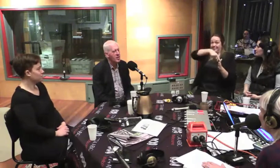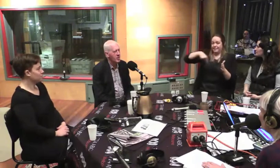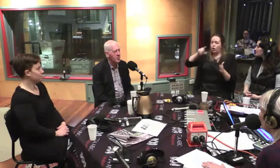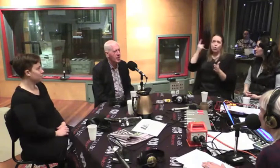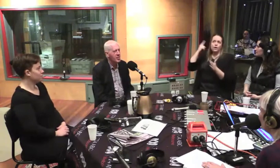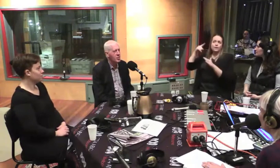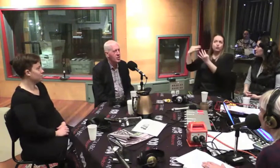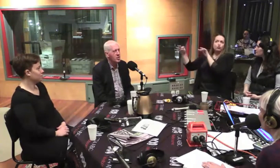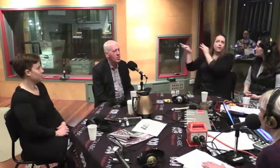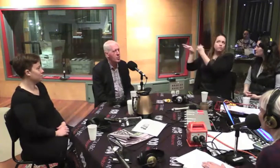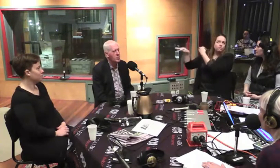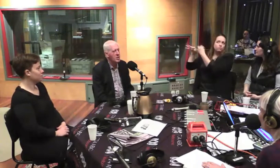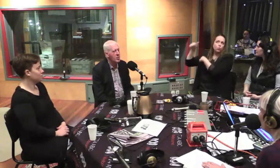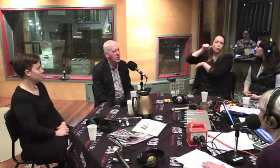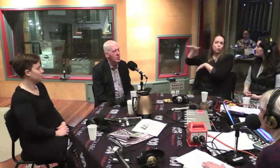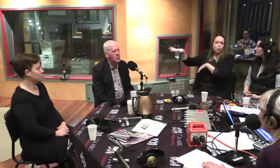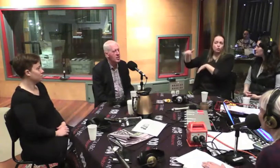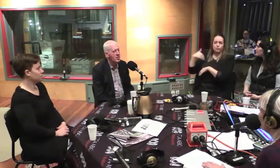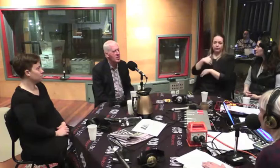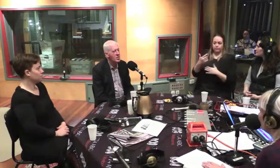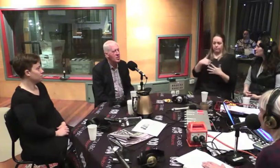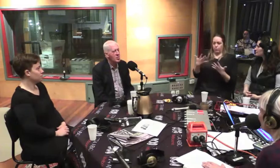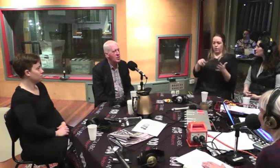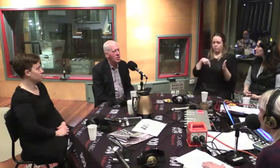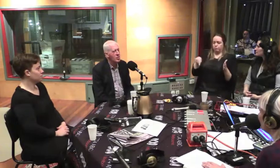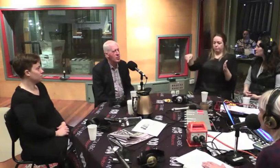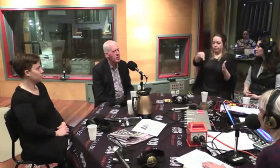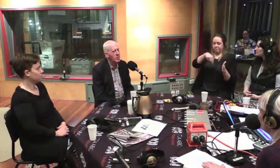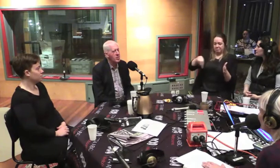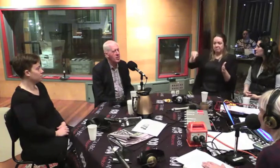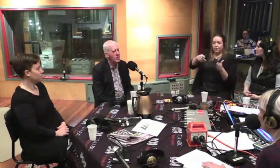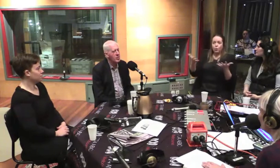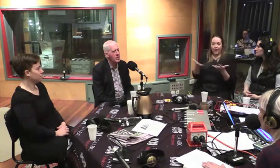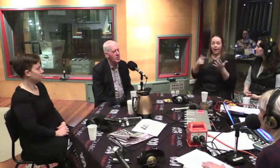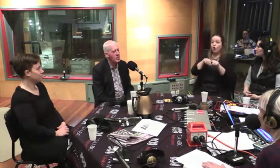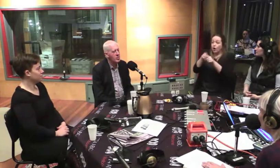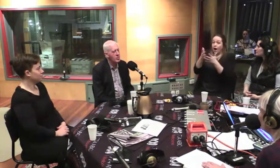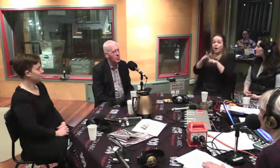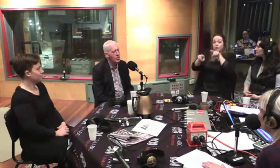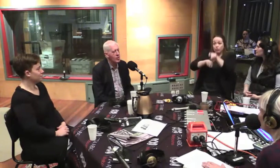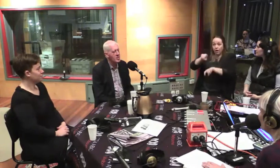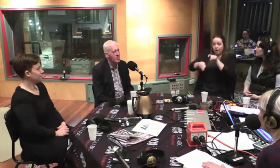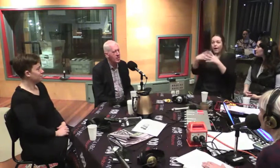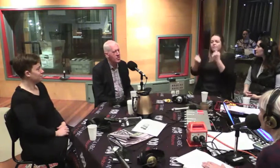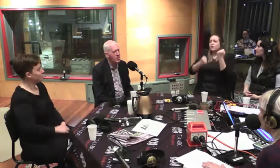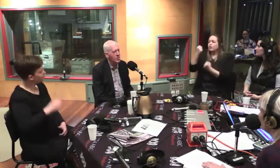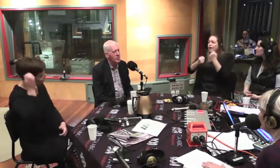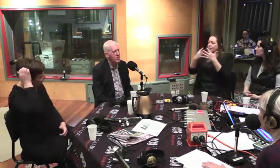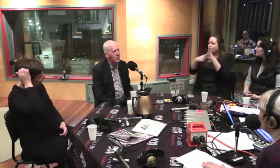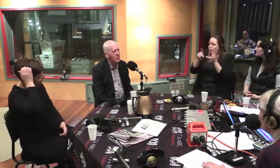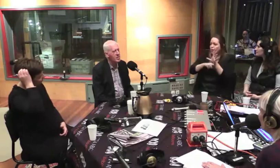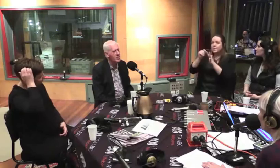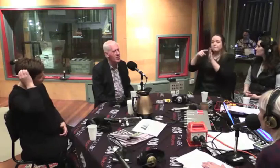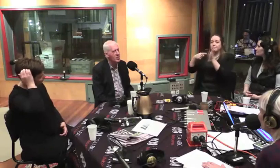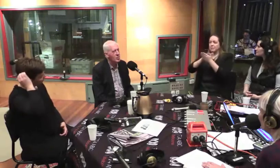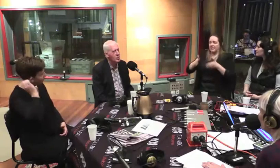the traffic going up and down the street approximately where I was in that grass. Once I learned to ride the bike, then I rode around there was some driveways and paths, so I could